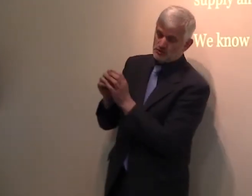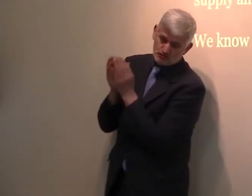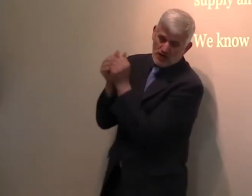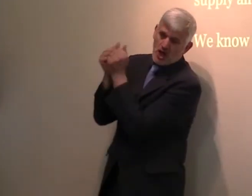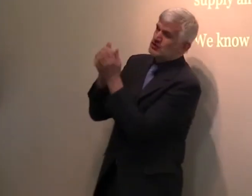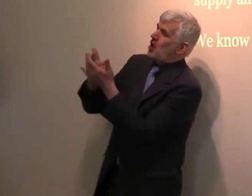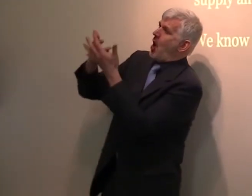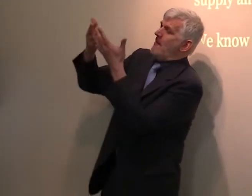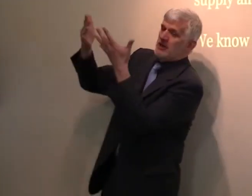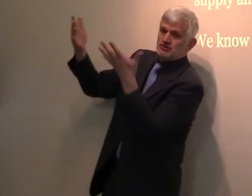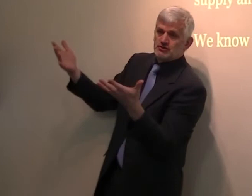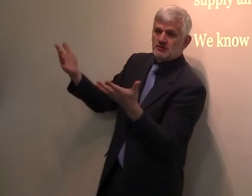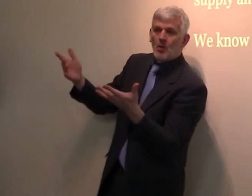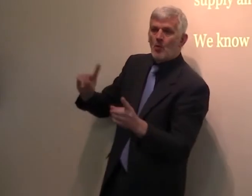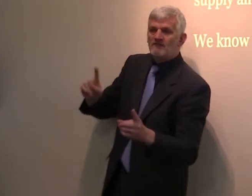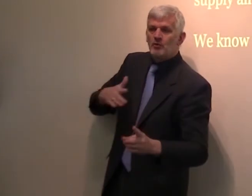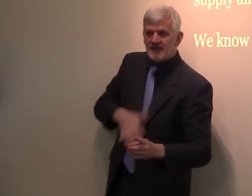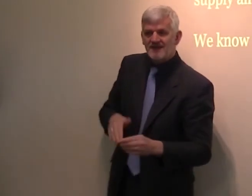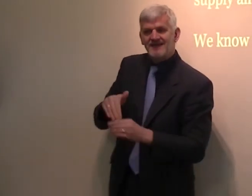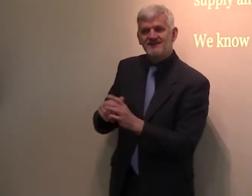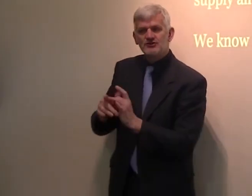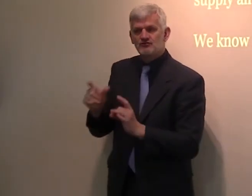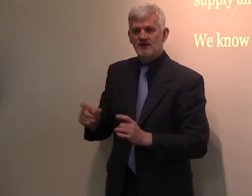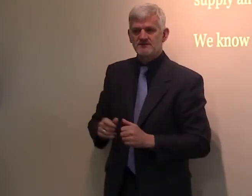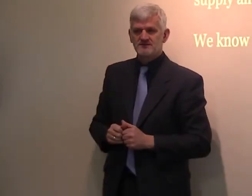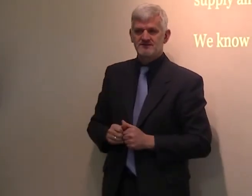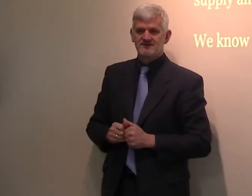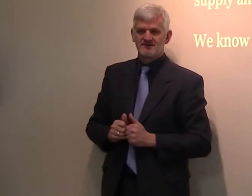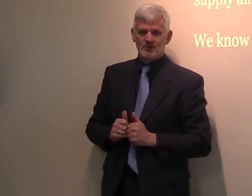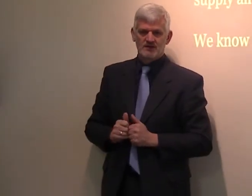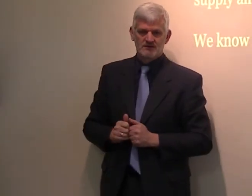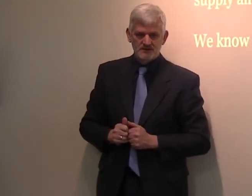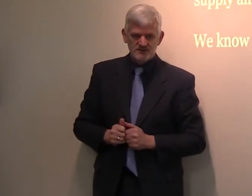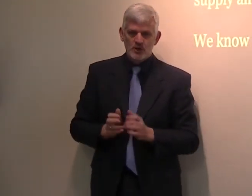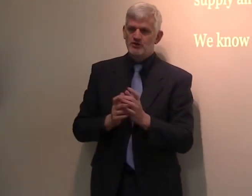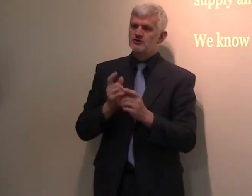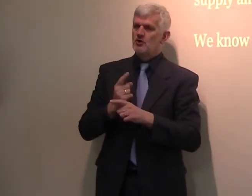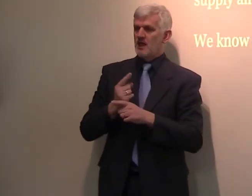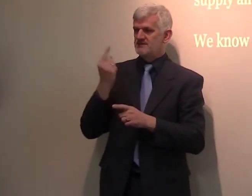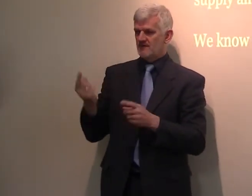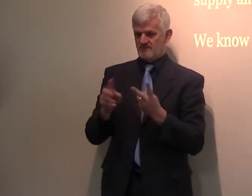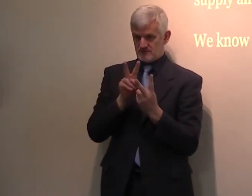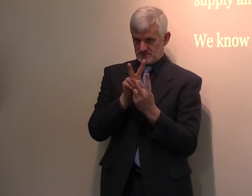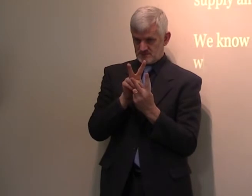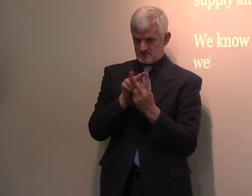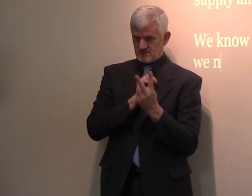Lord Jesus Christ. And the first description the Lord gives about Himself is in verse 1. And unto